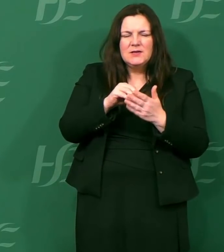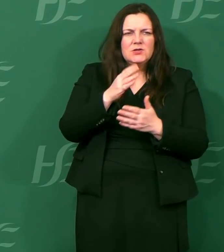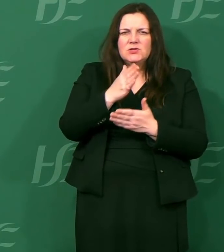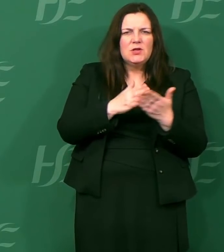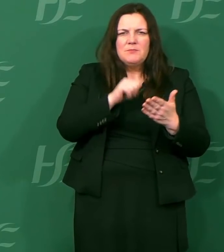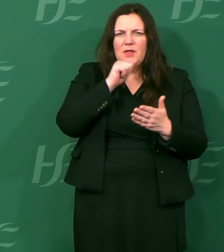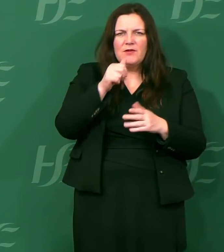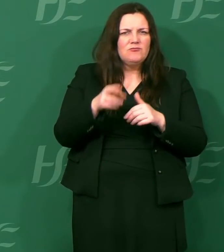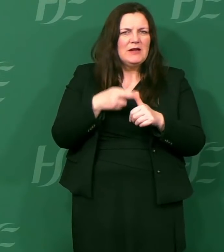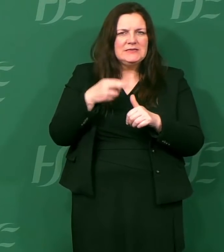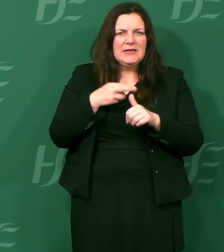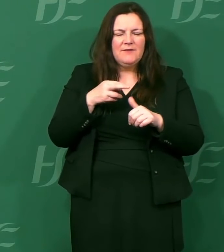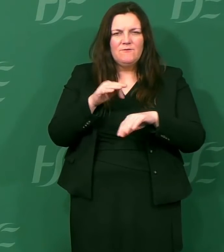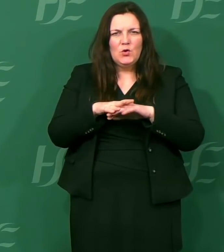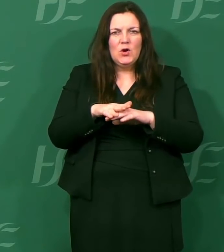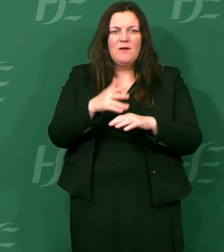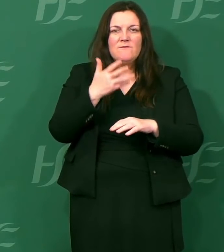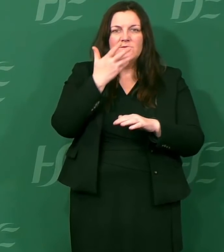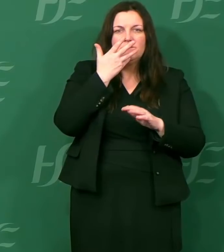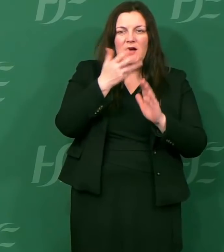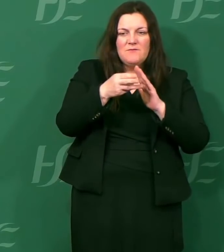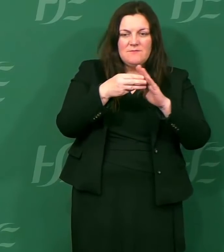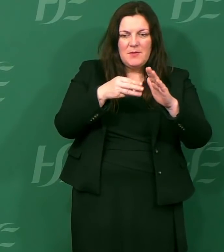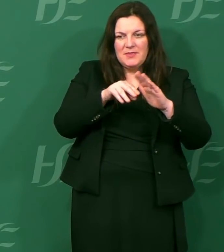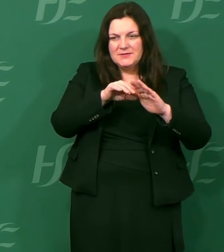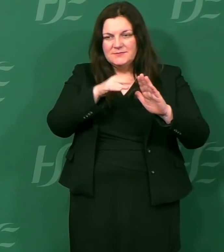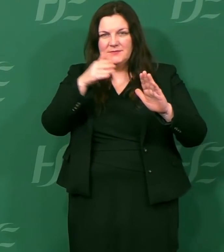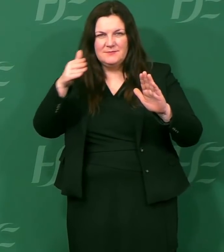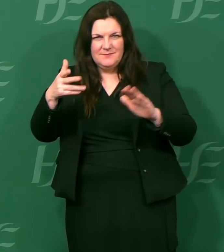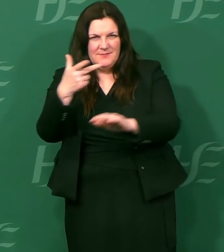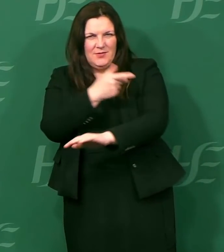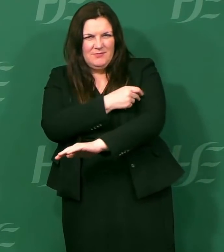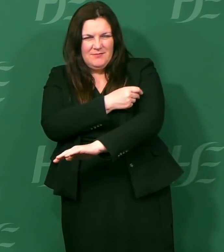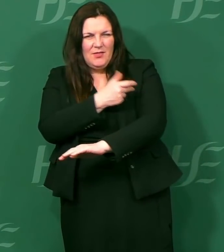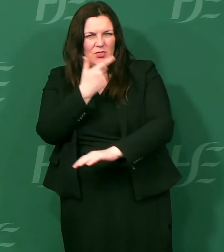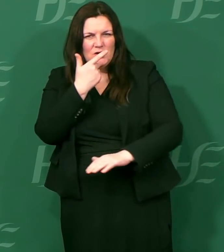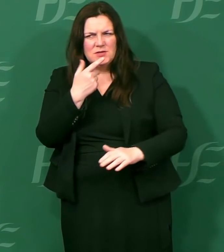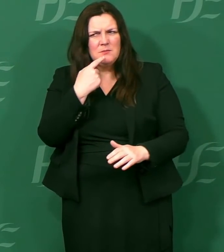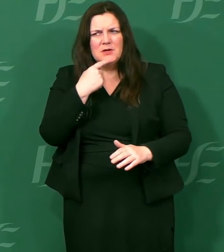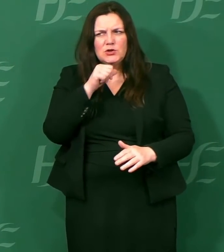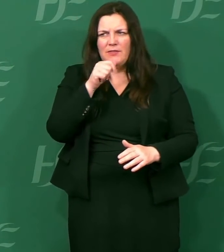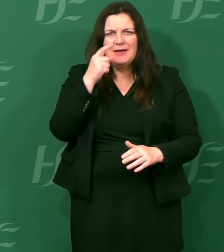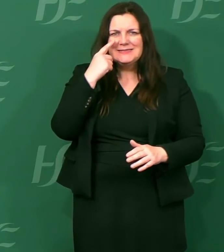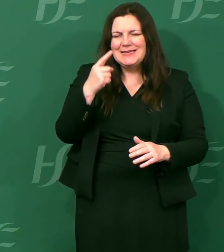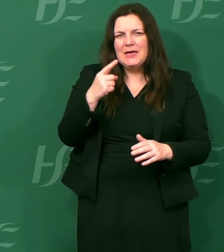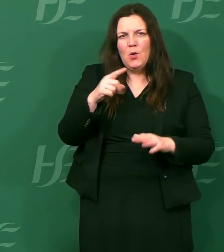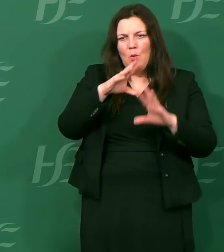I would never put any of this down to hesitancy at all. We are not seeing vaccine hesitancy.